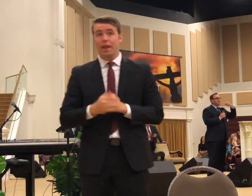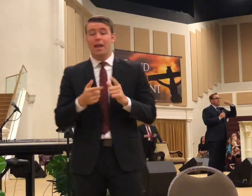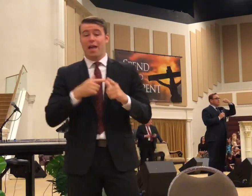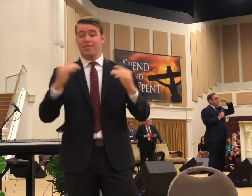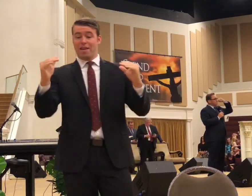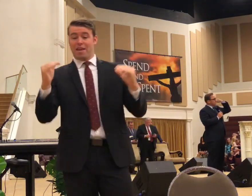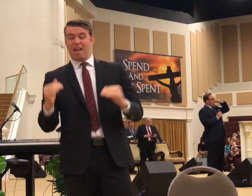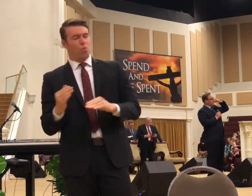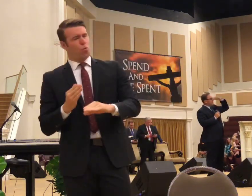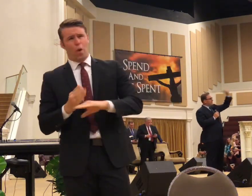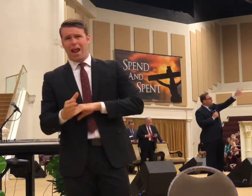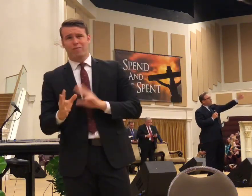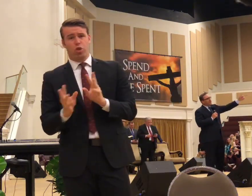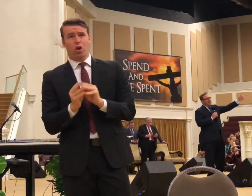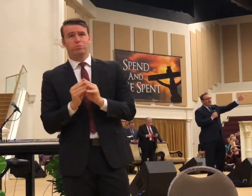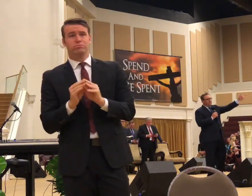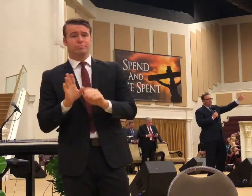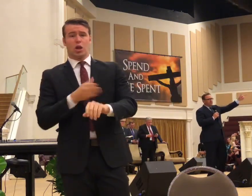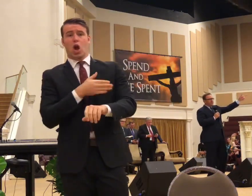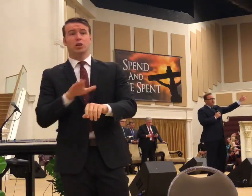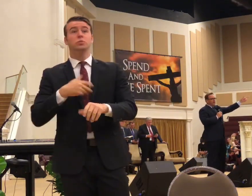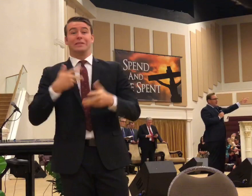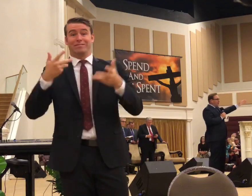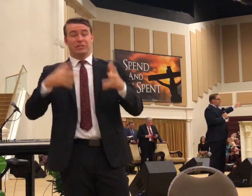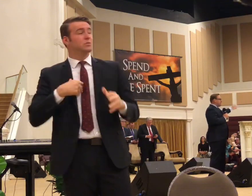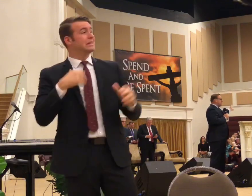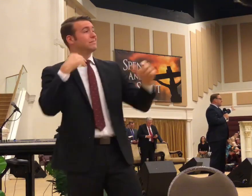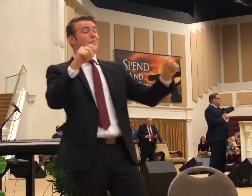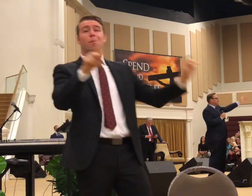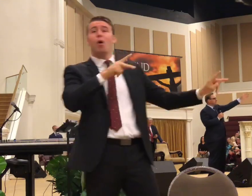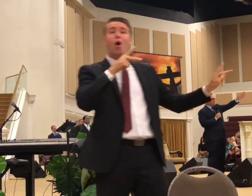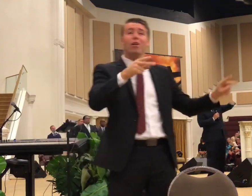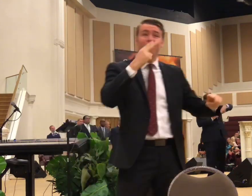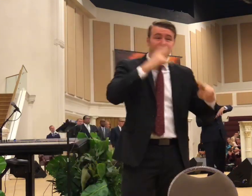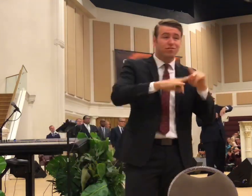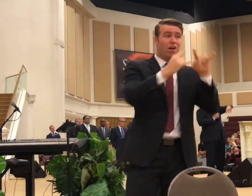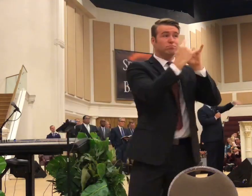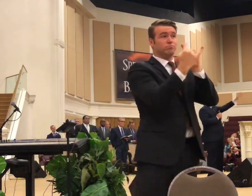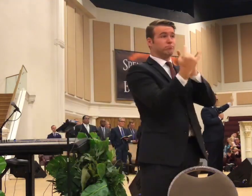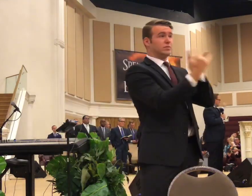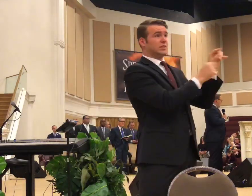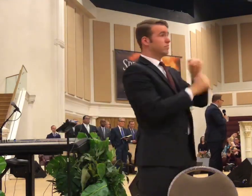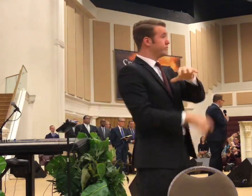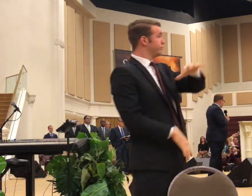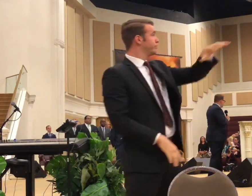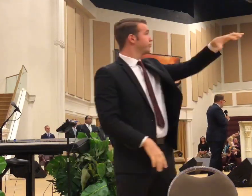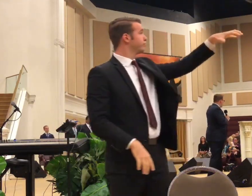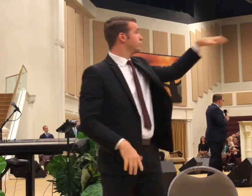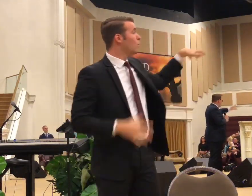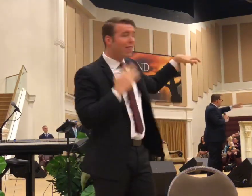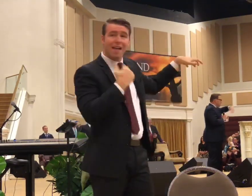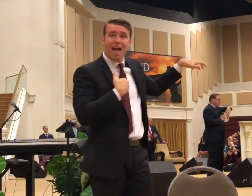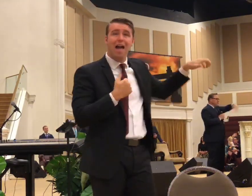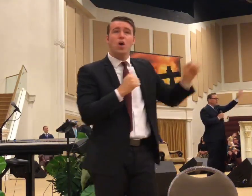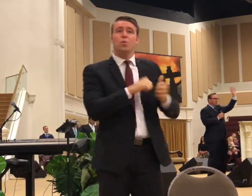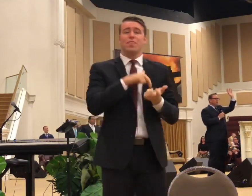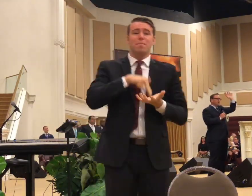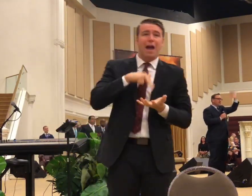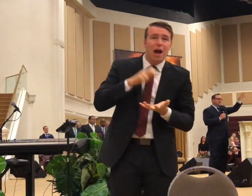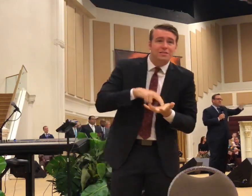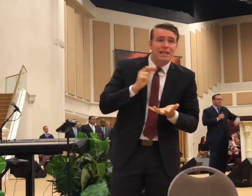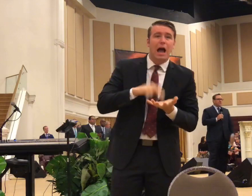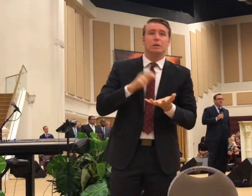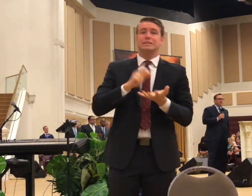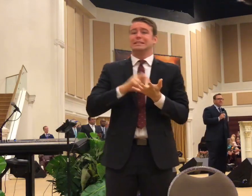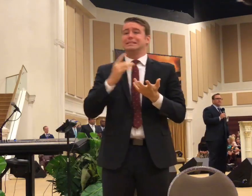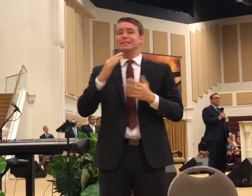following the concert, we'll just have a big party out front. And all the tents and stuff will be set up, and bounce houses and snow cones